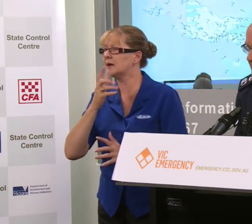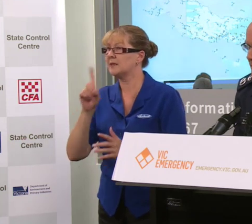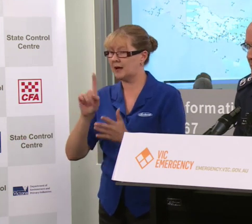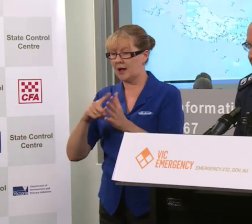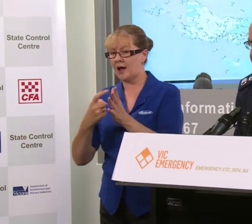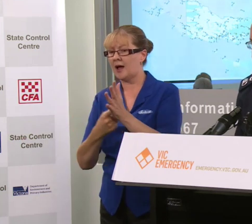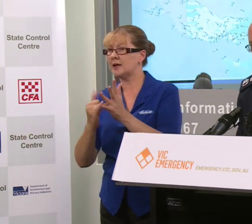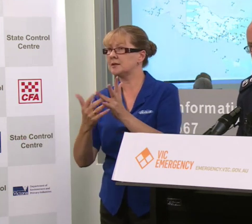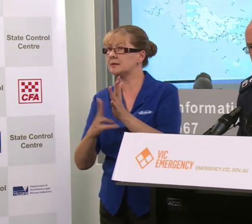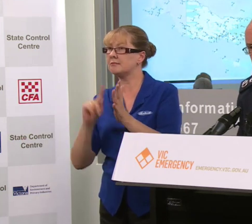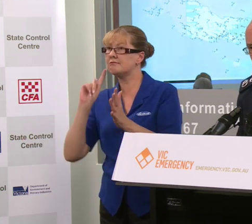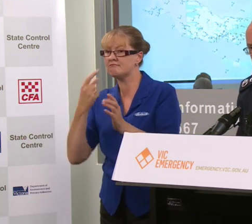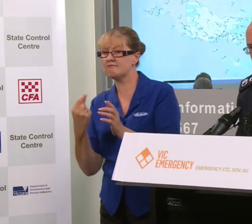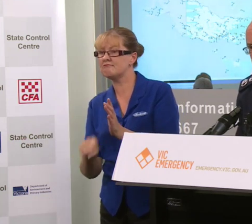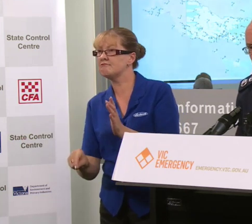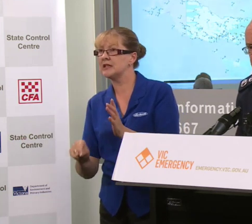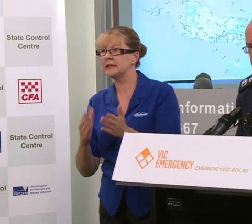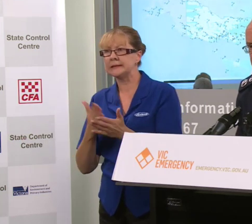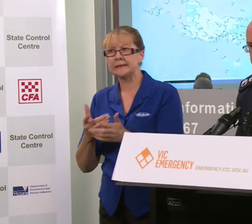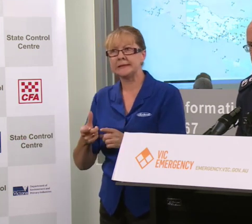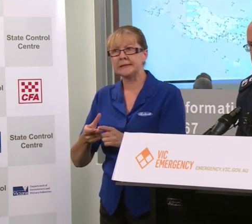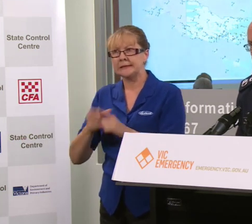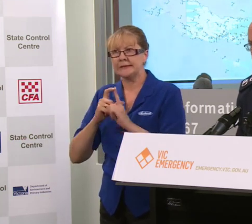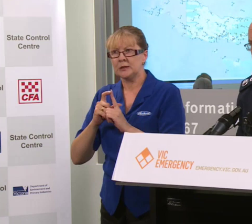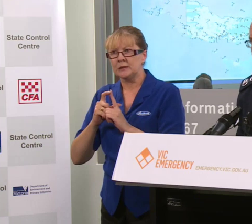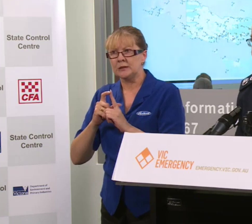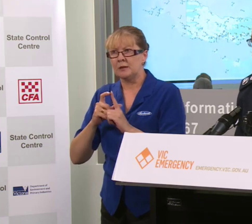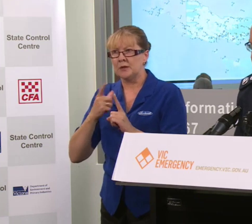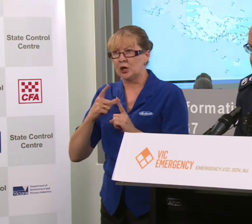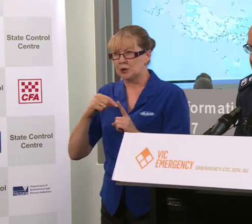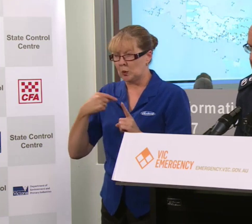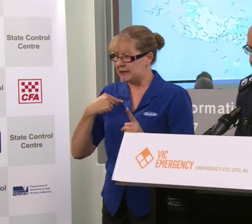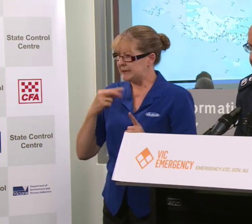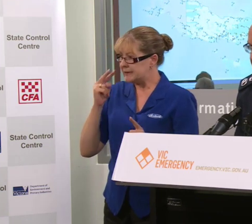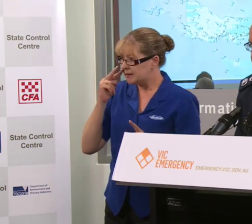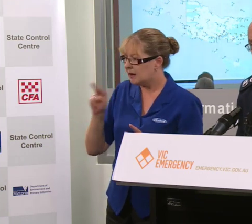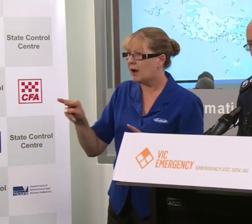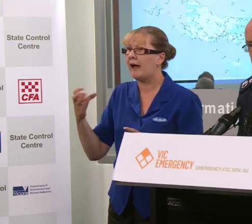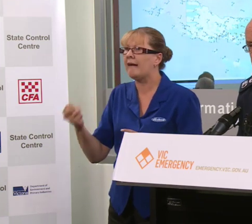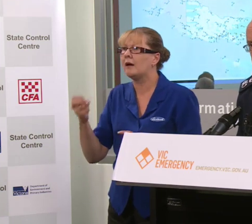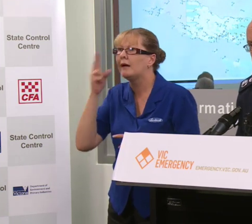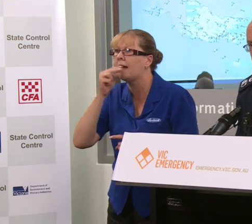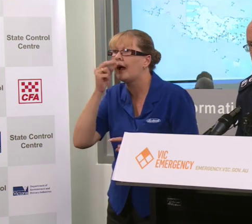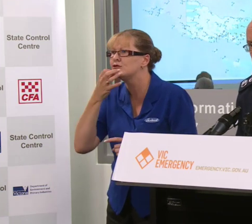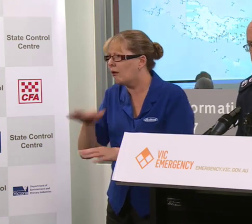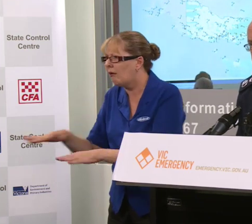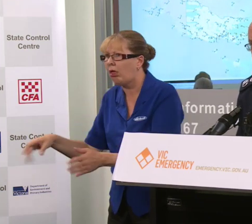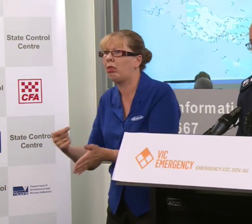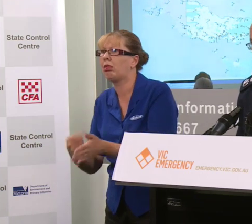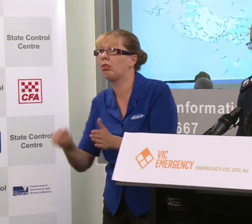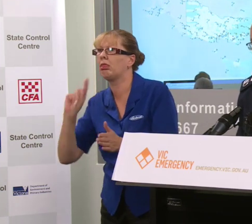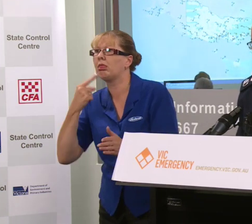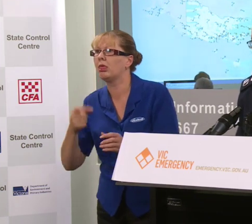arson is complex. We're seeing evidence of quite young children lighting fires. And we've